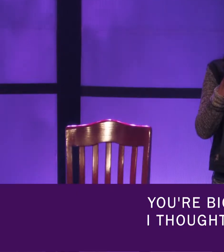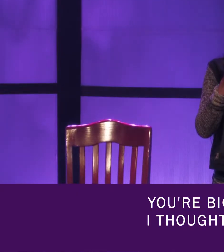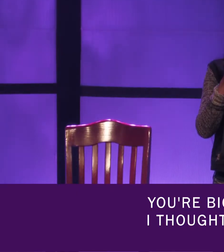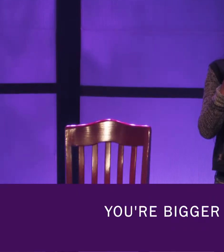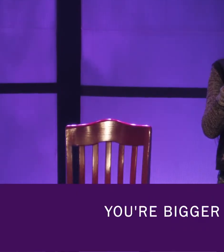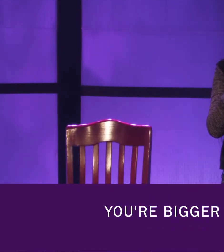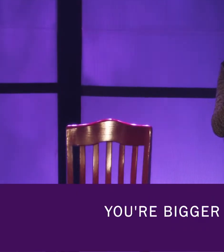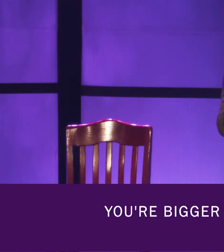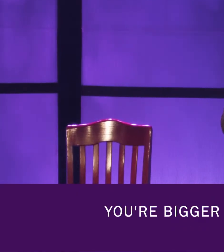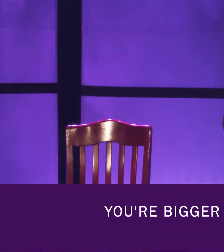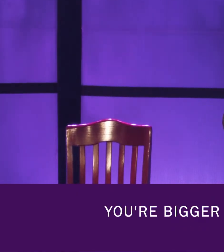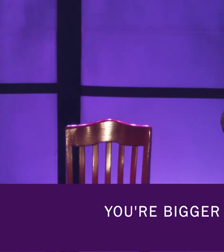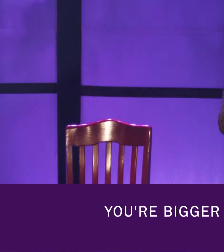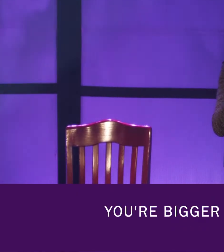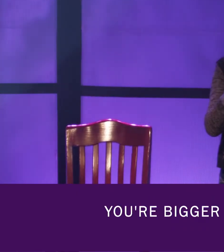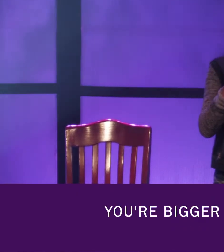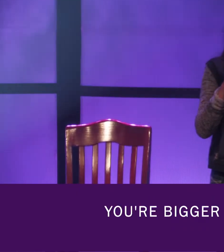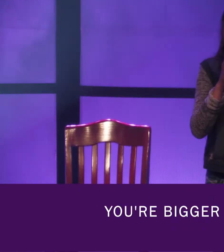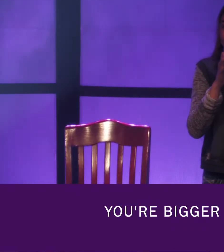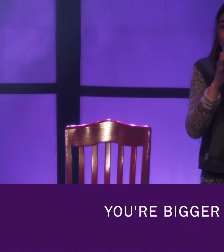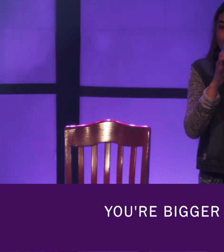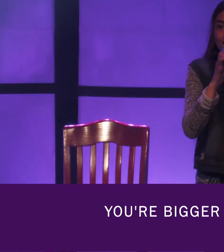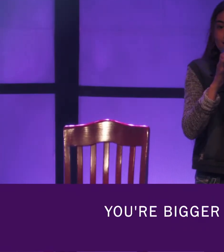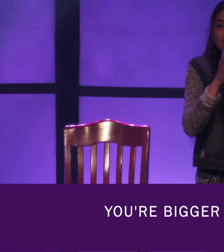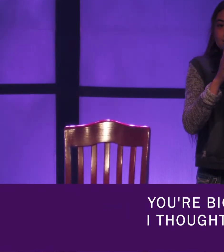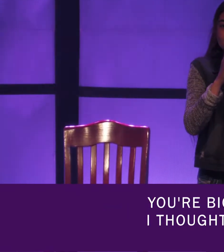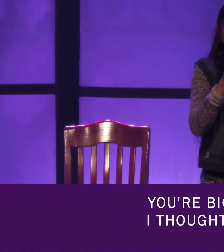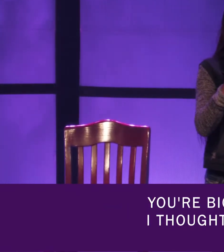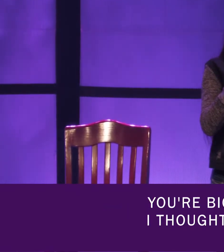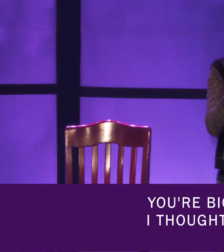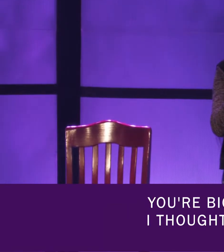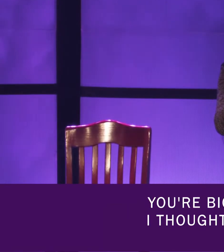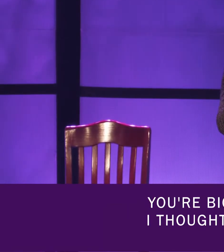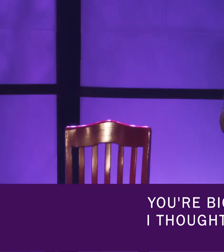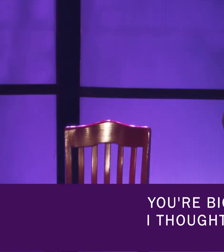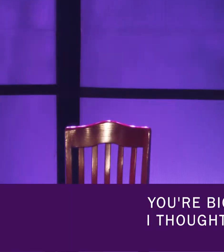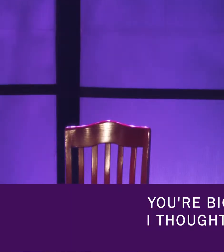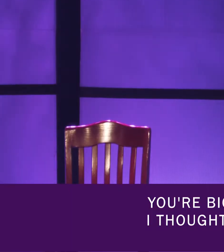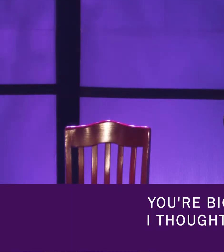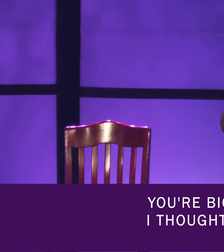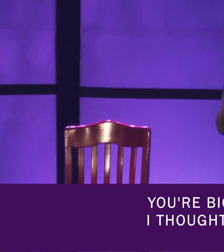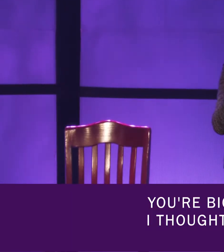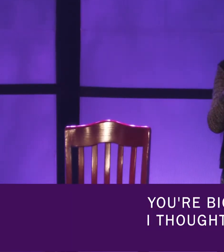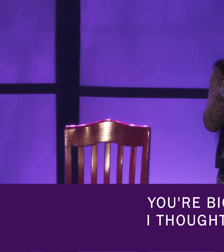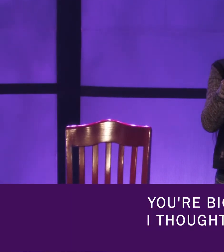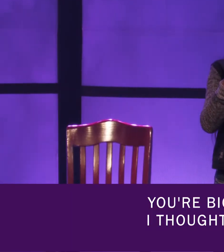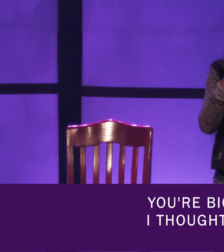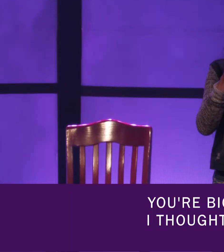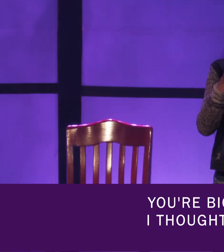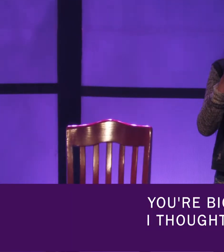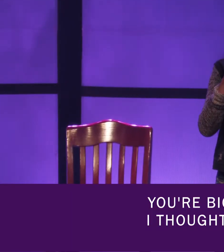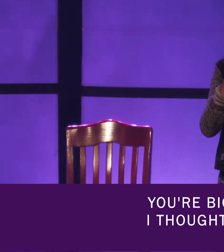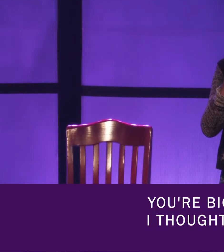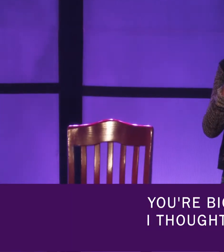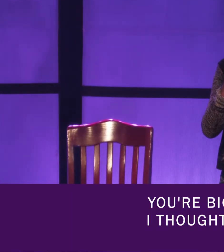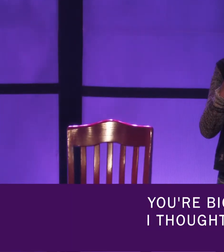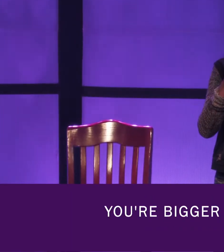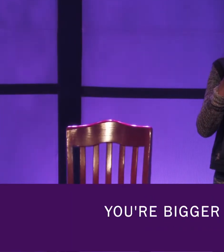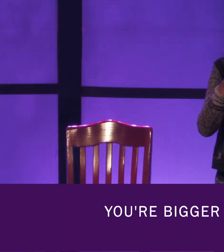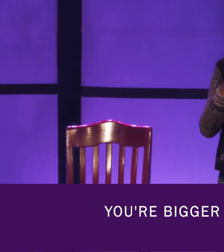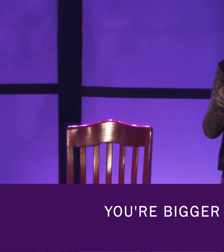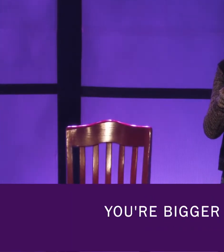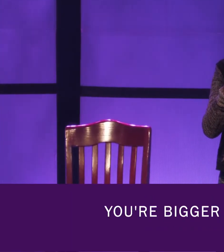were. You're bigger than I thought. You're so much bigger than I thought you